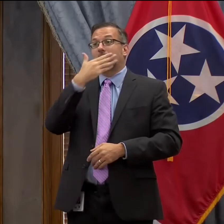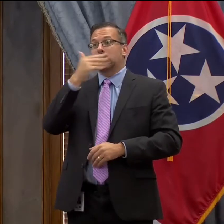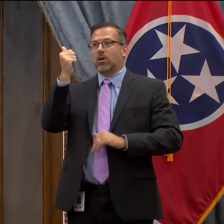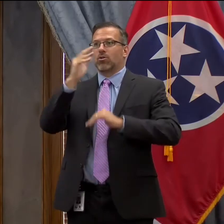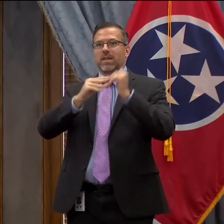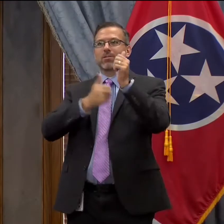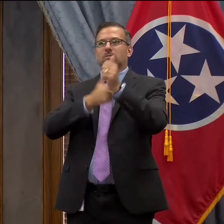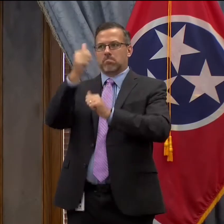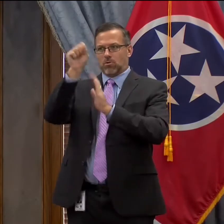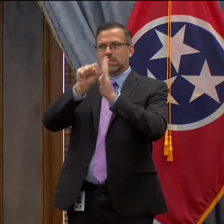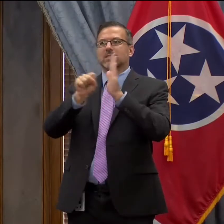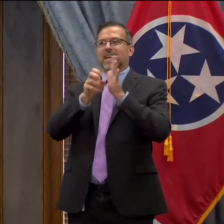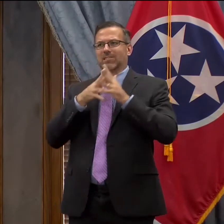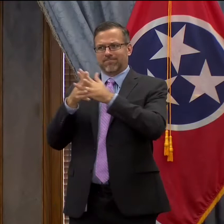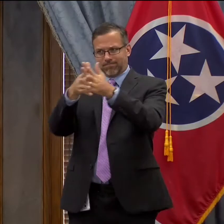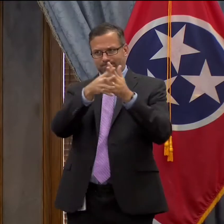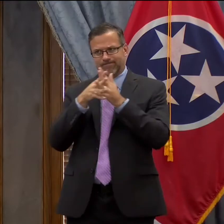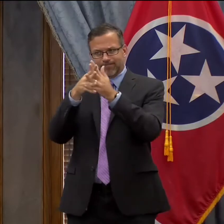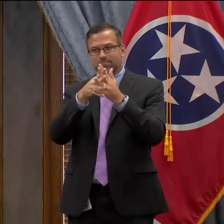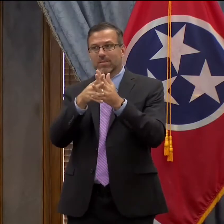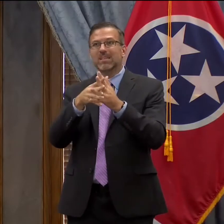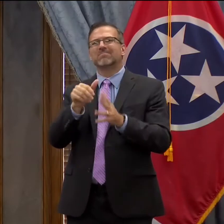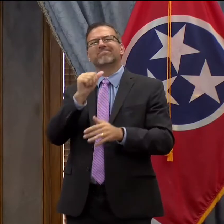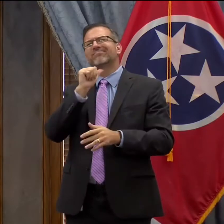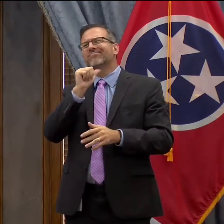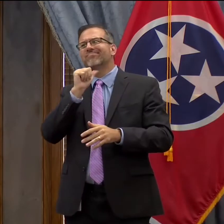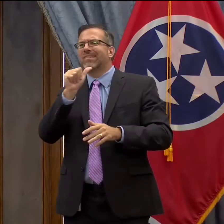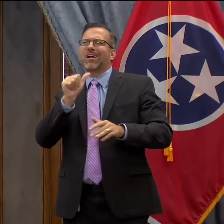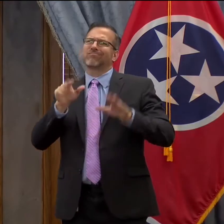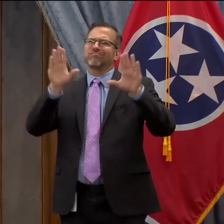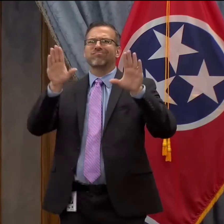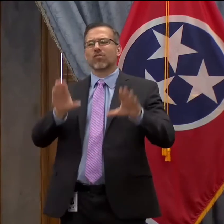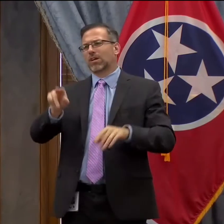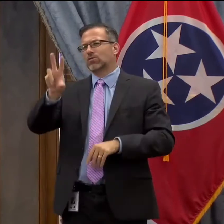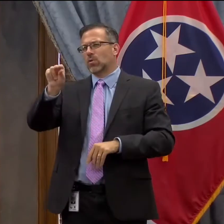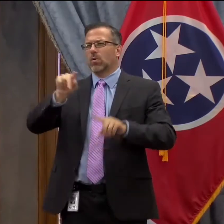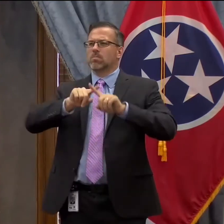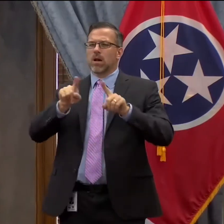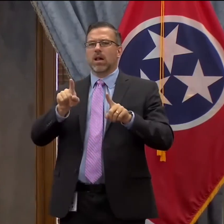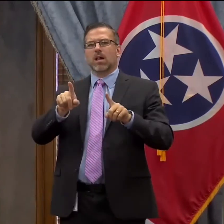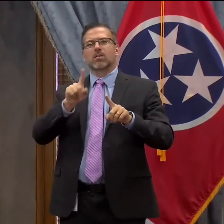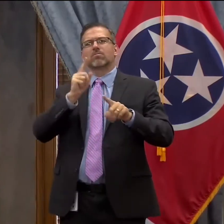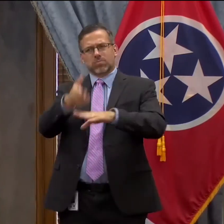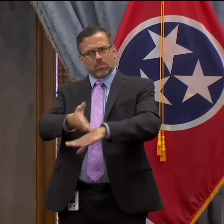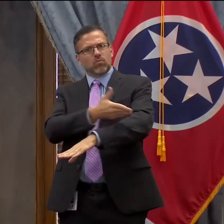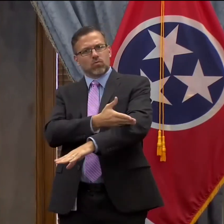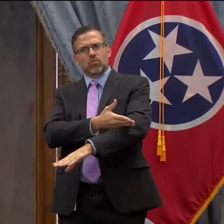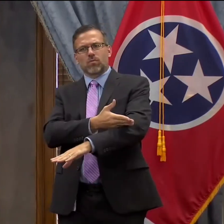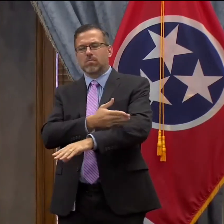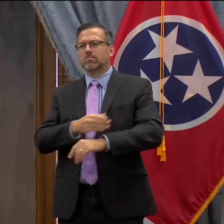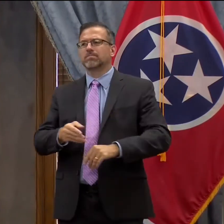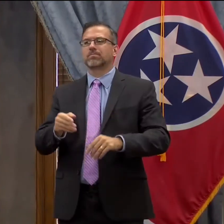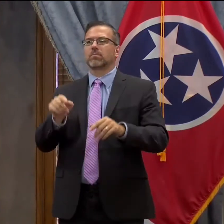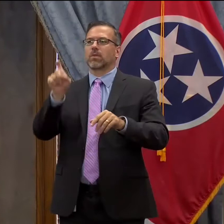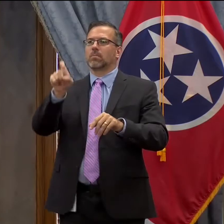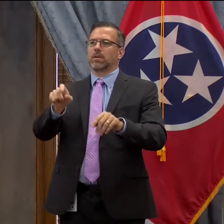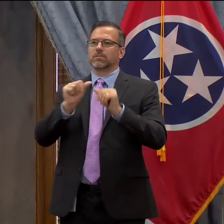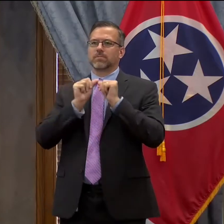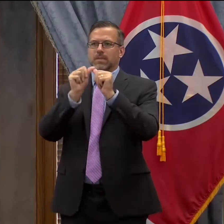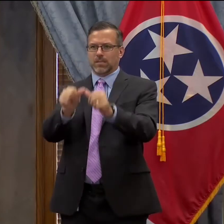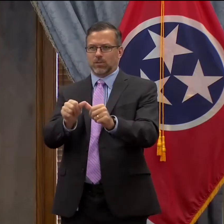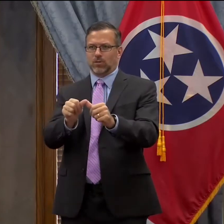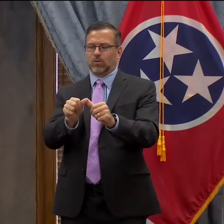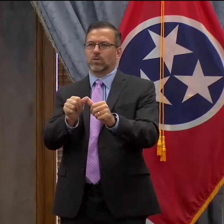average. It's moving in the right direction. It isn't exactly where we want it to be yet, but we have to continue to pursue efforts to